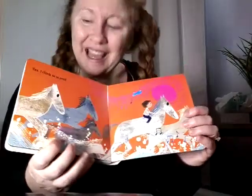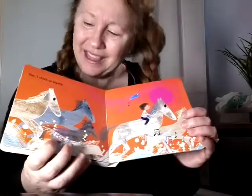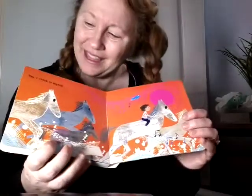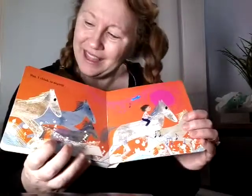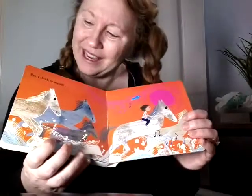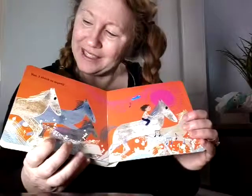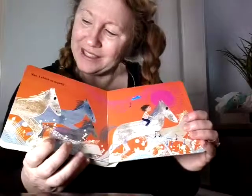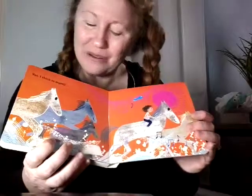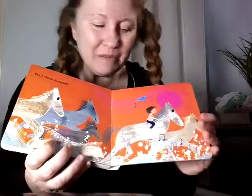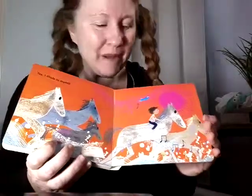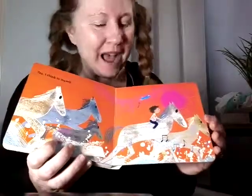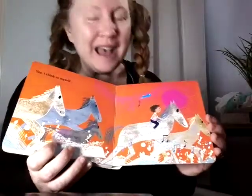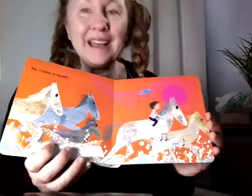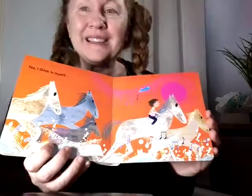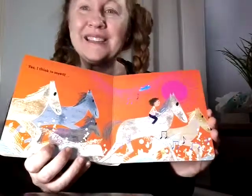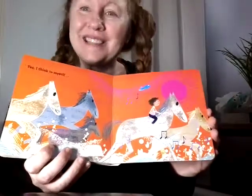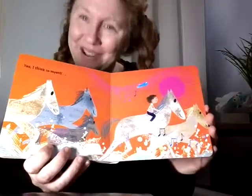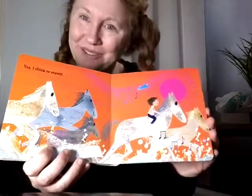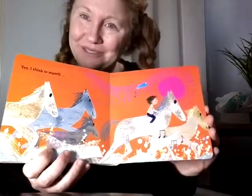I think to myself,